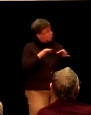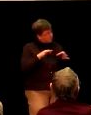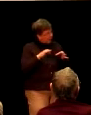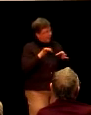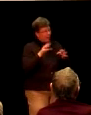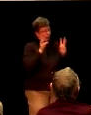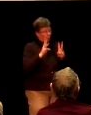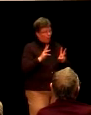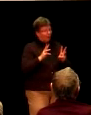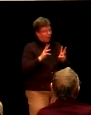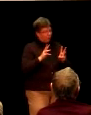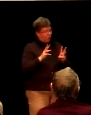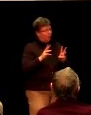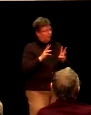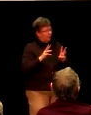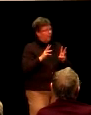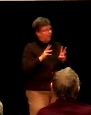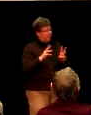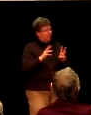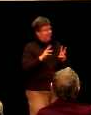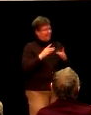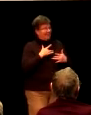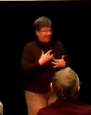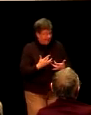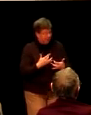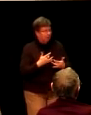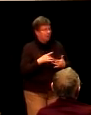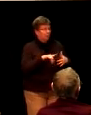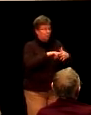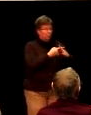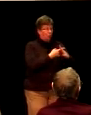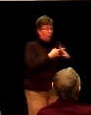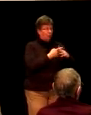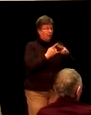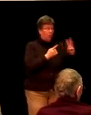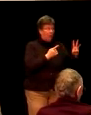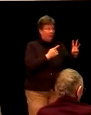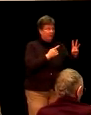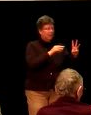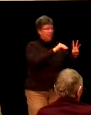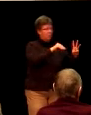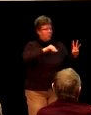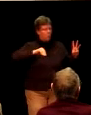that weather patterns in the U.S. tended to move from west to east.